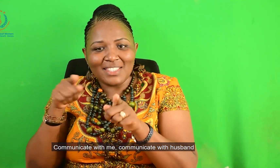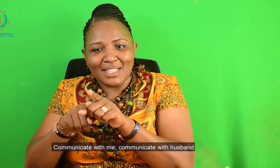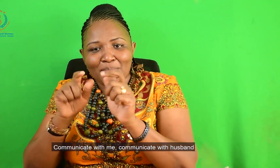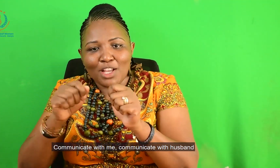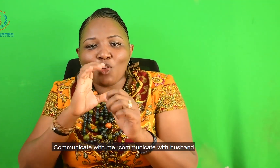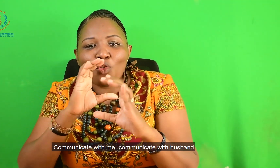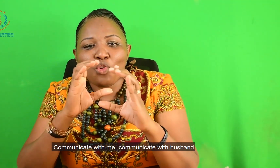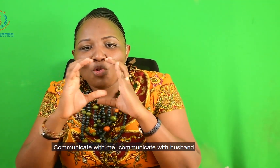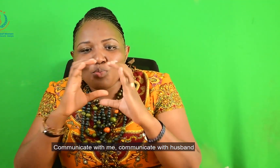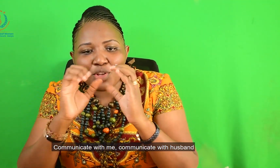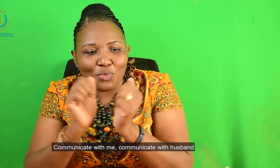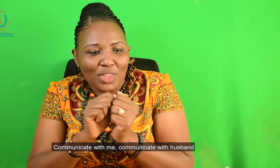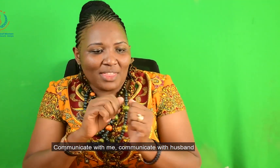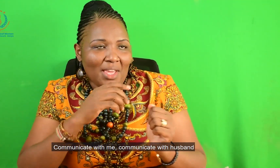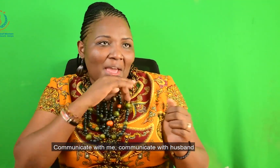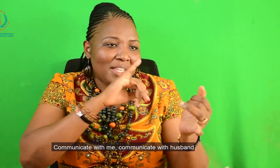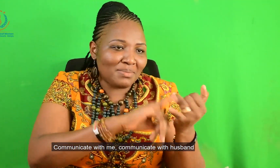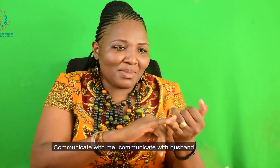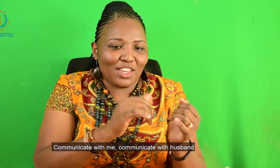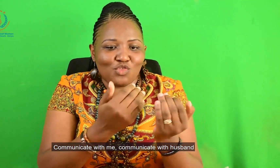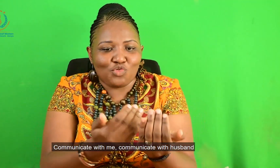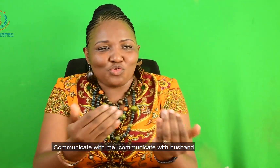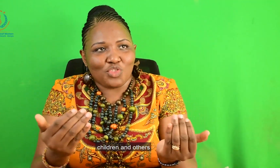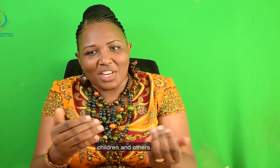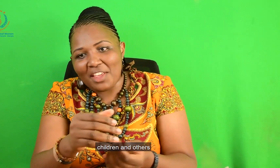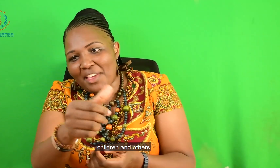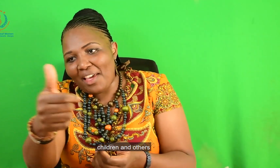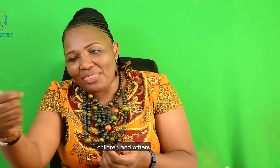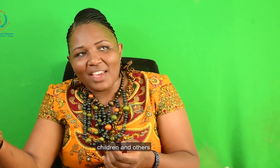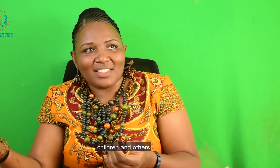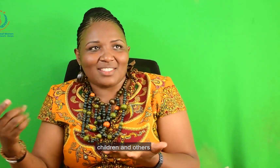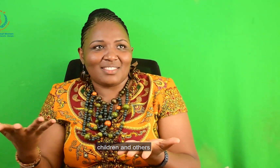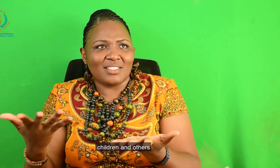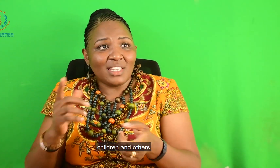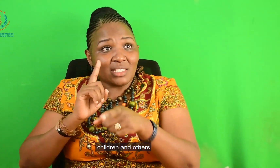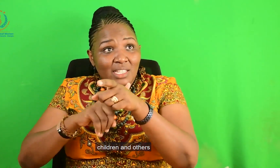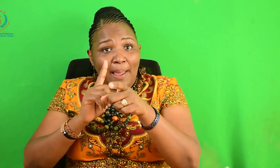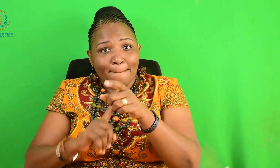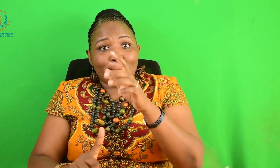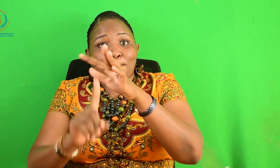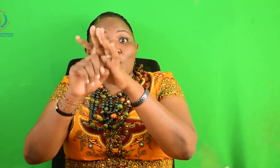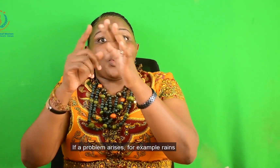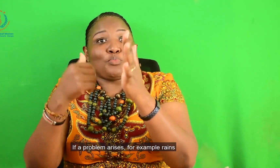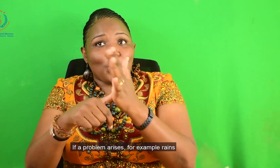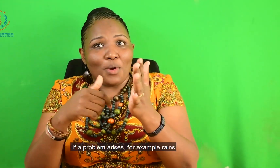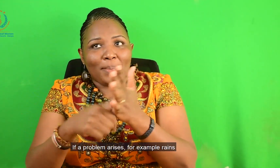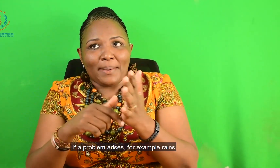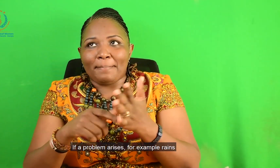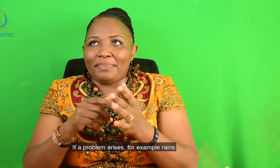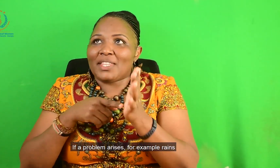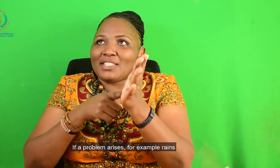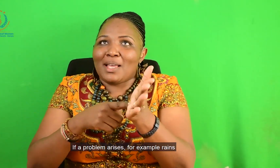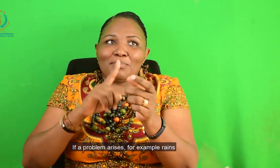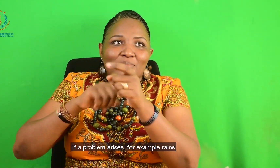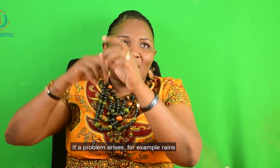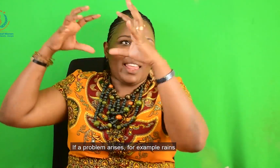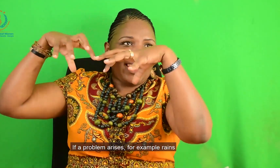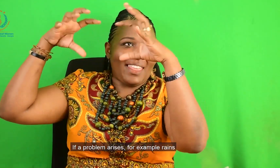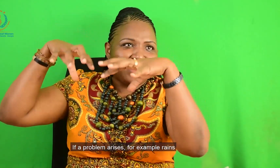can communicate with me, communicate with my husband, the children, and others. If a problem arises, for example,